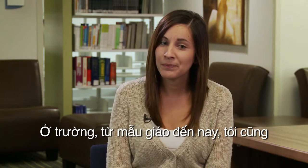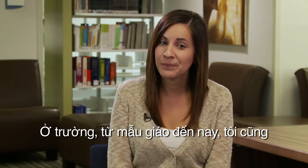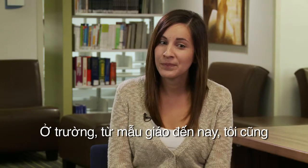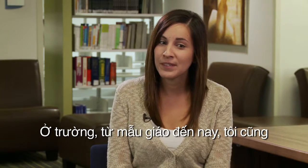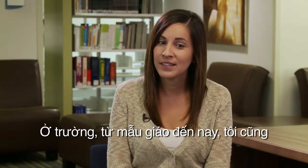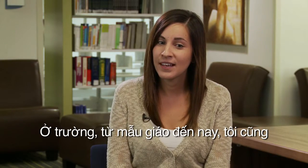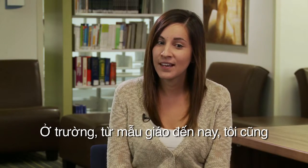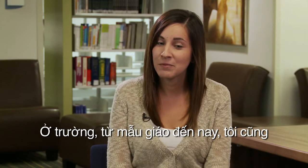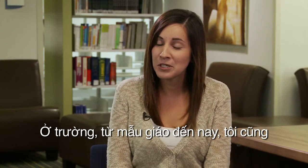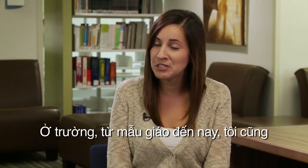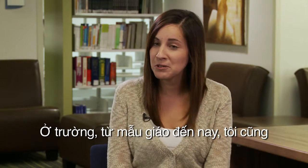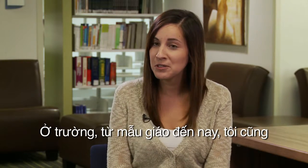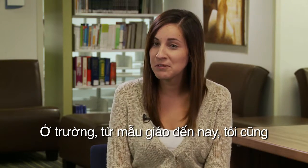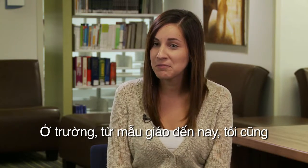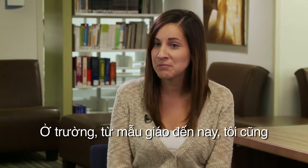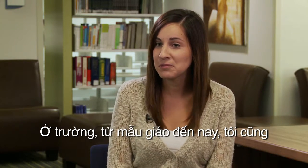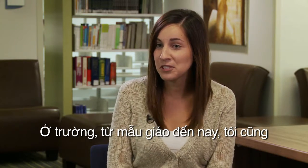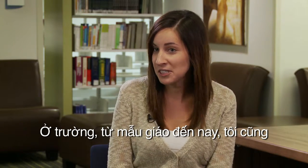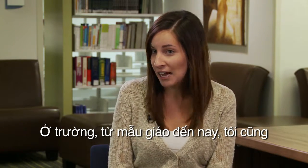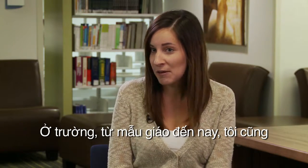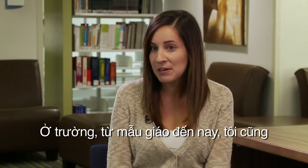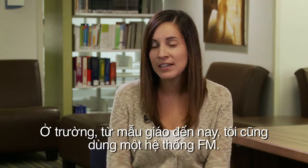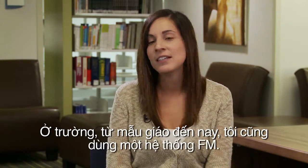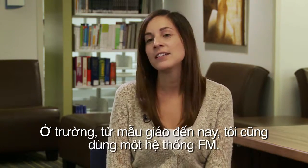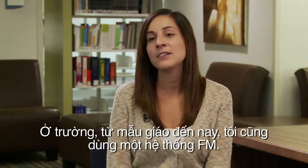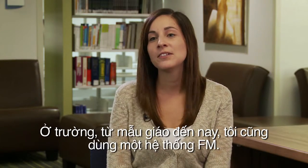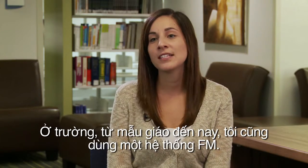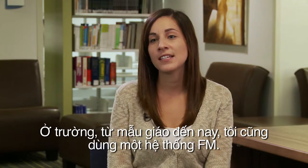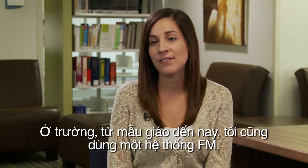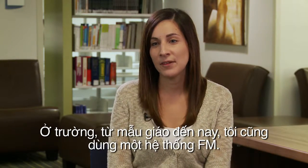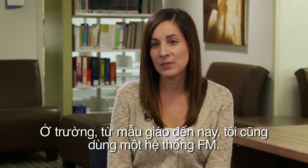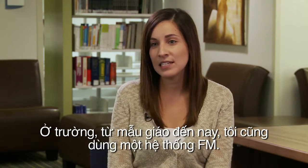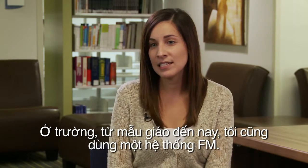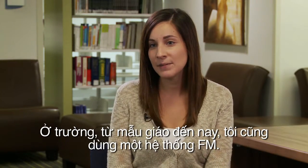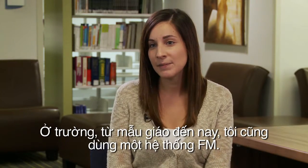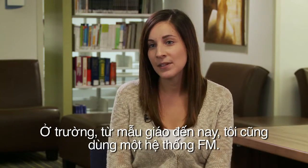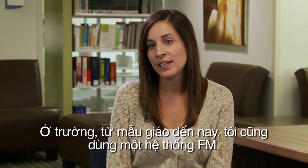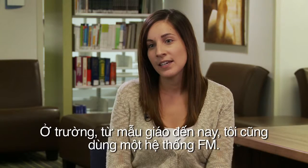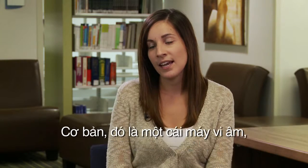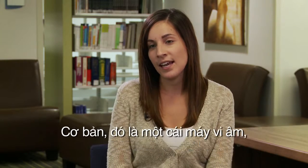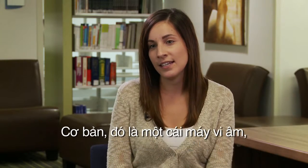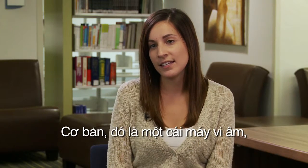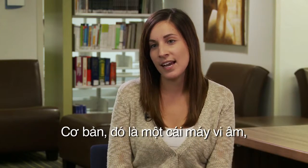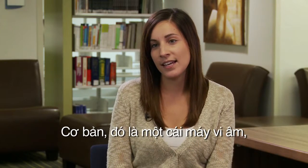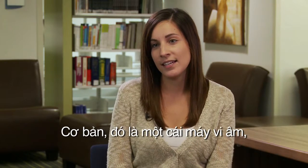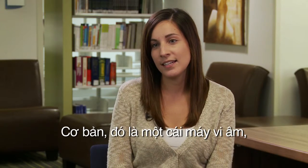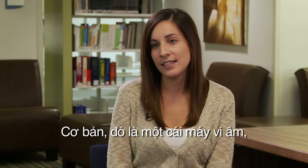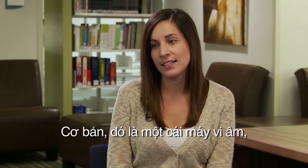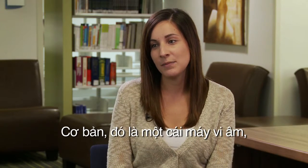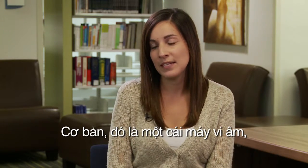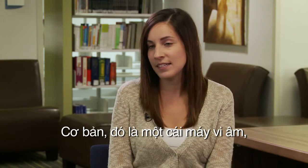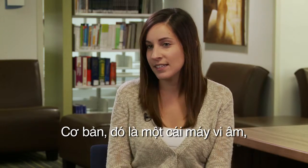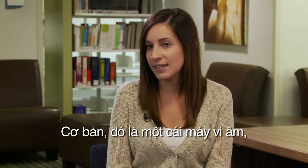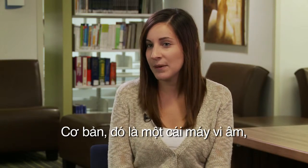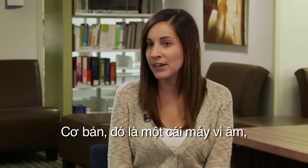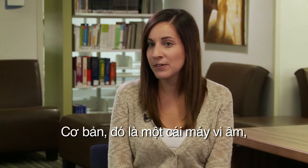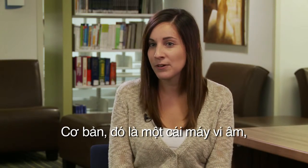preschool till now, use an FM system. And that is basically a microphone